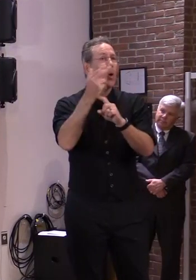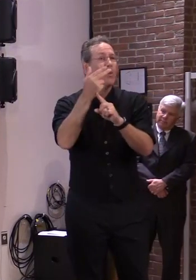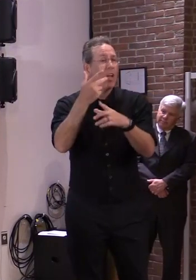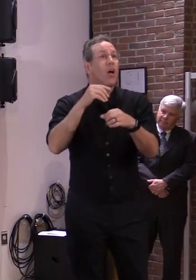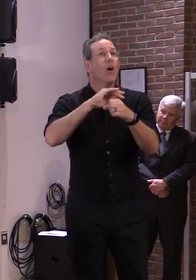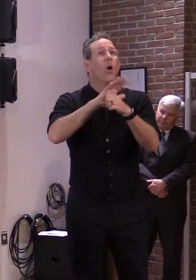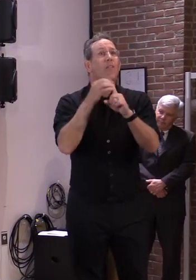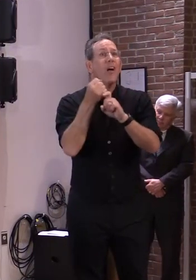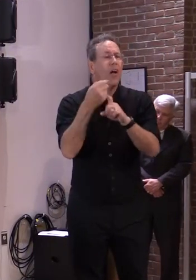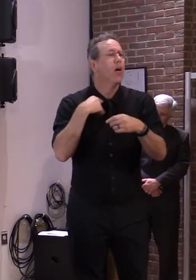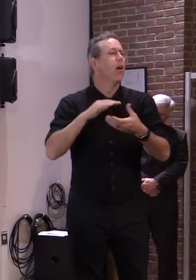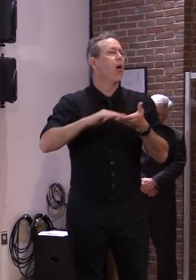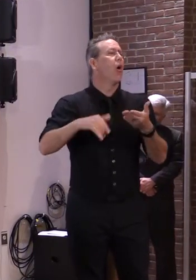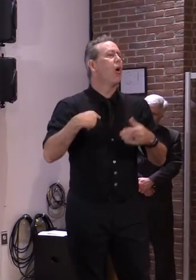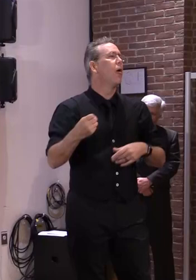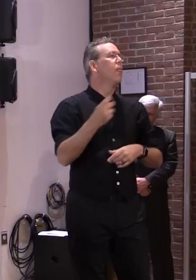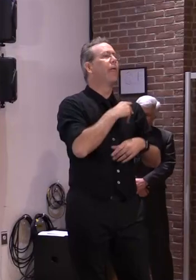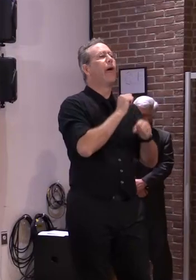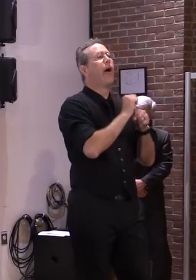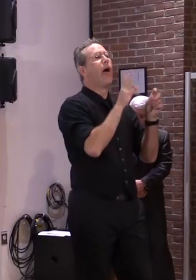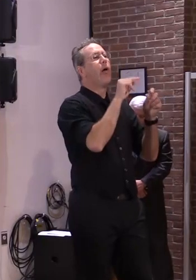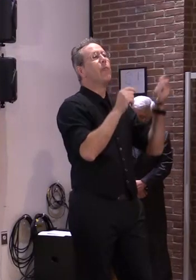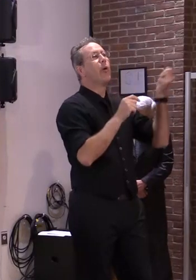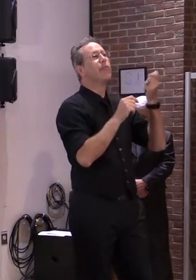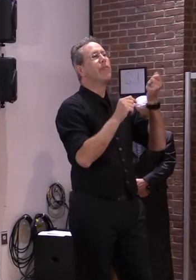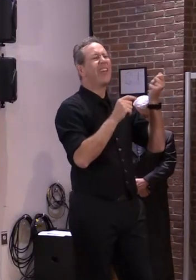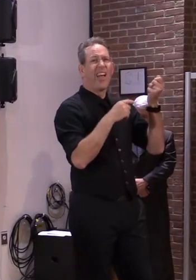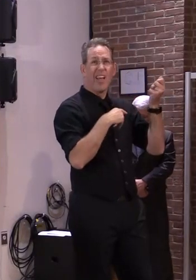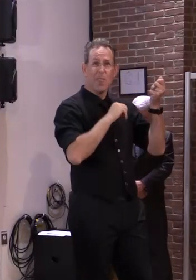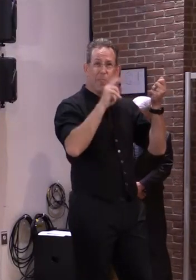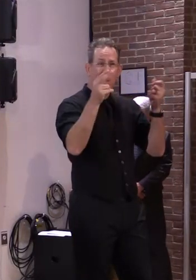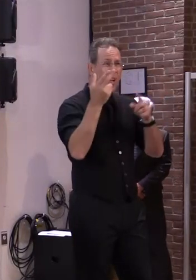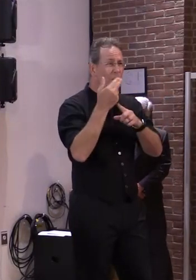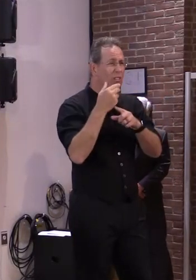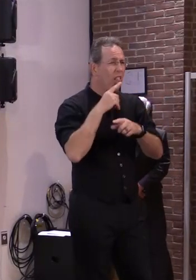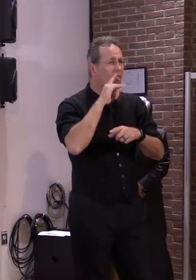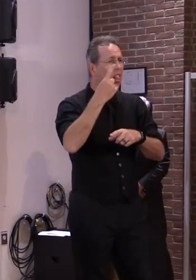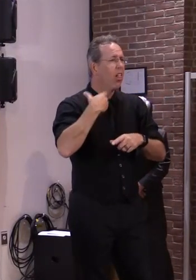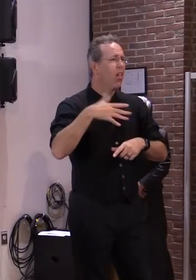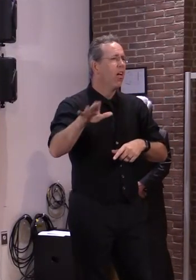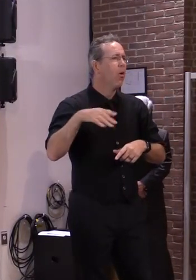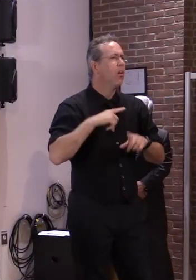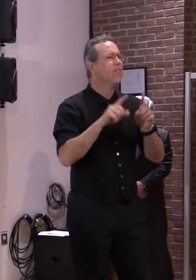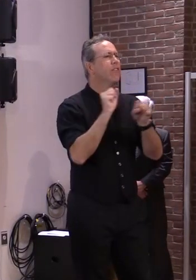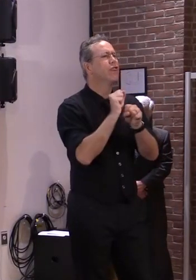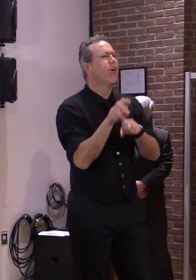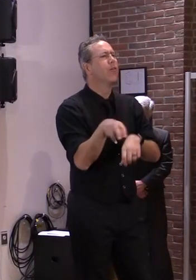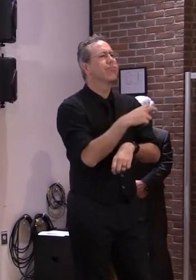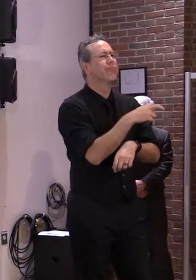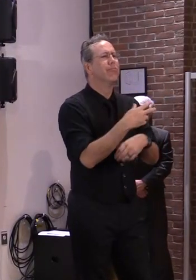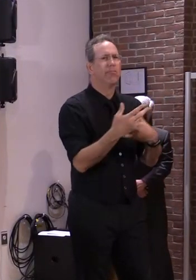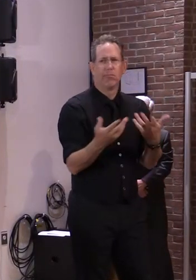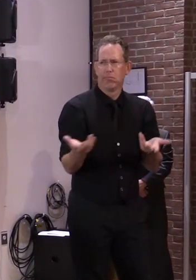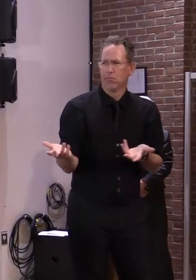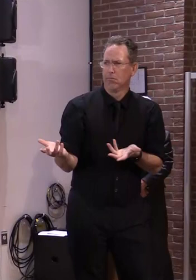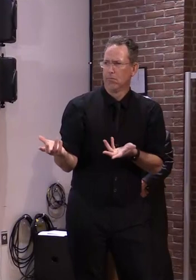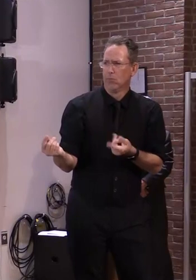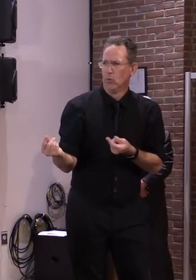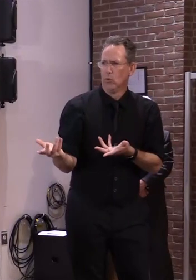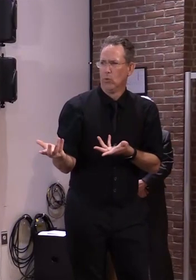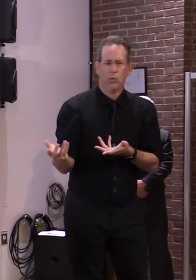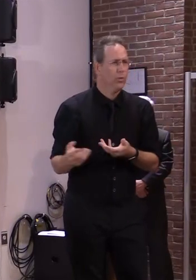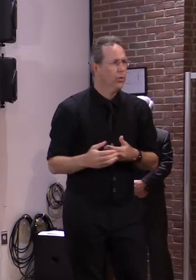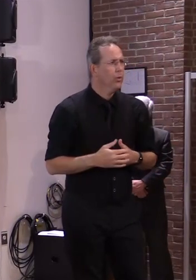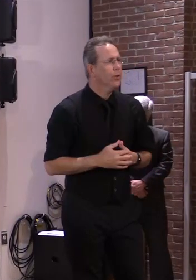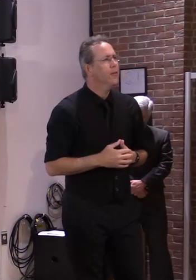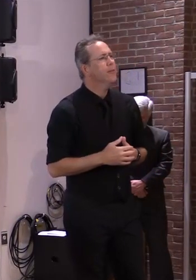But I suppose that could be, but everything has a way of leveling itself out. I know